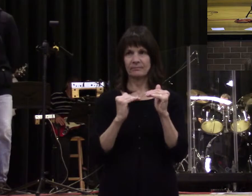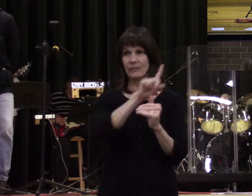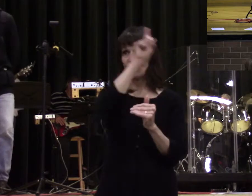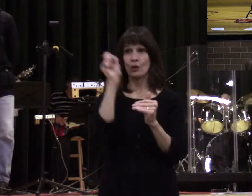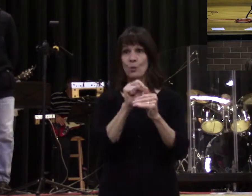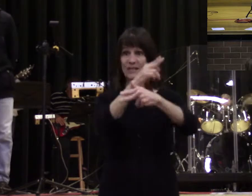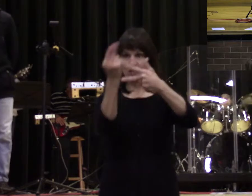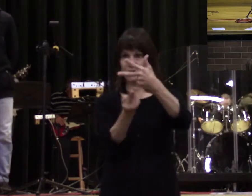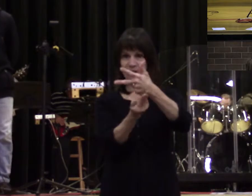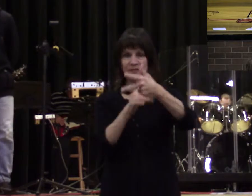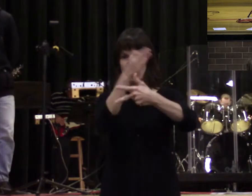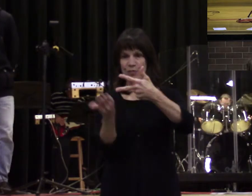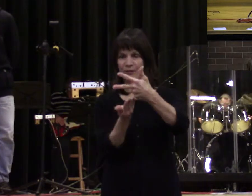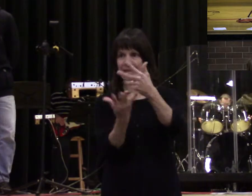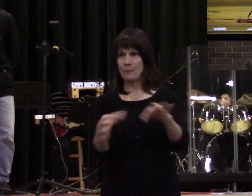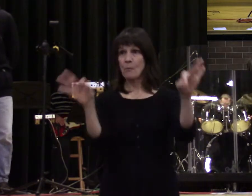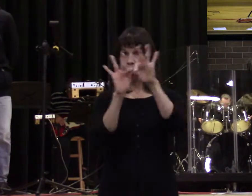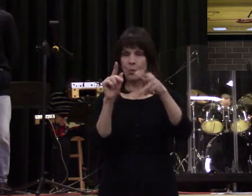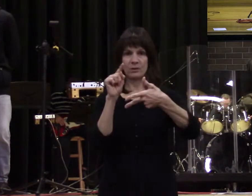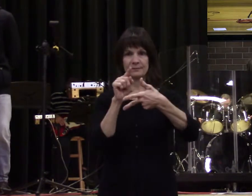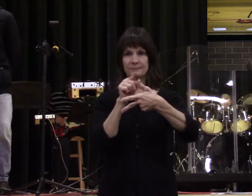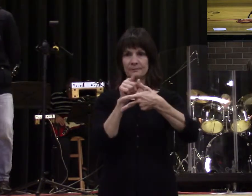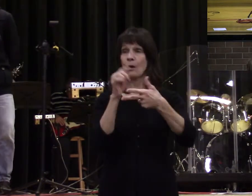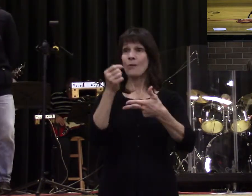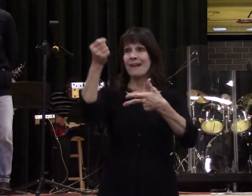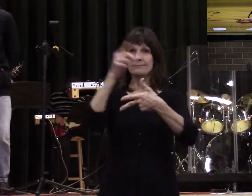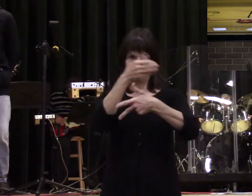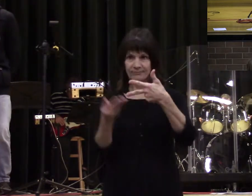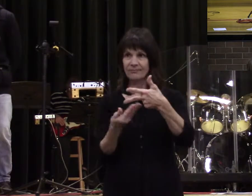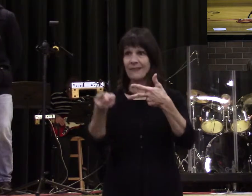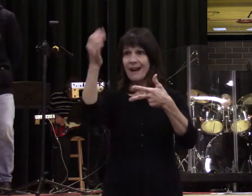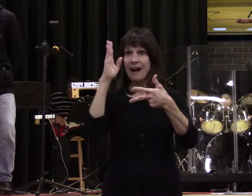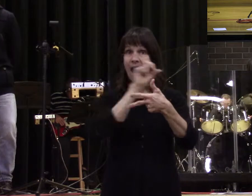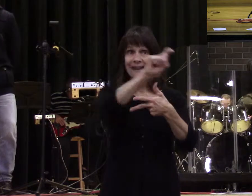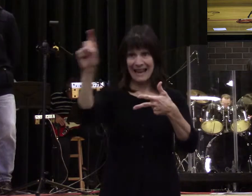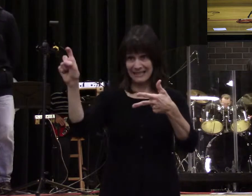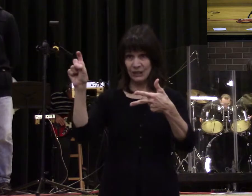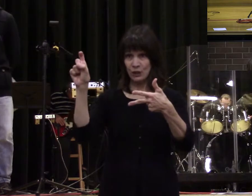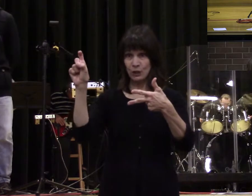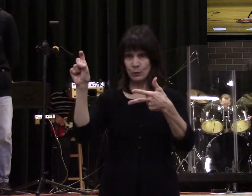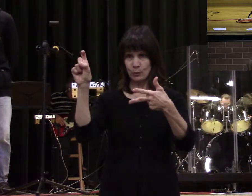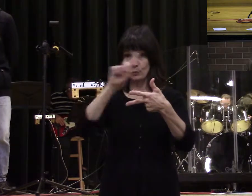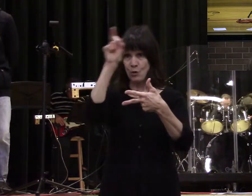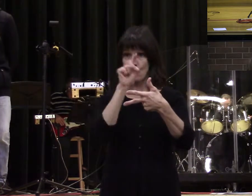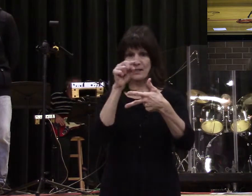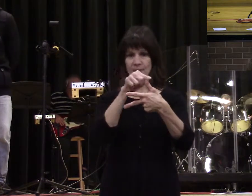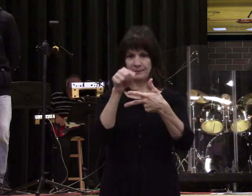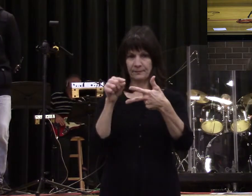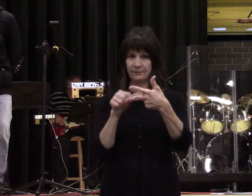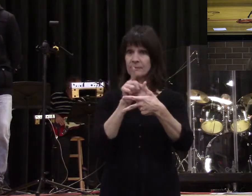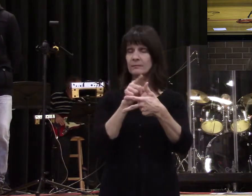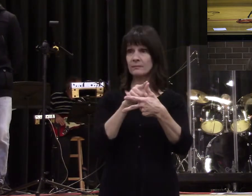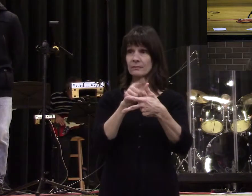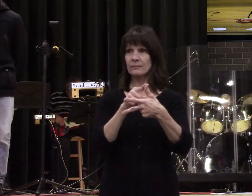yourself. It says, what do you know? This is God asking you three important questions in worship. It says, the